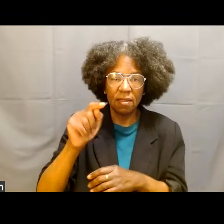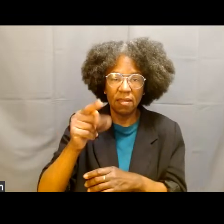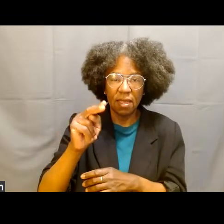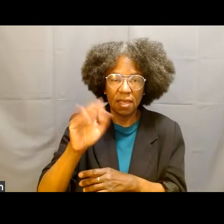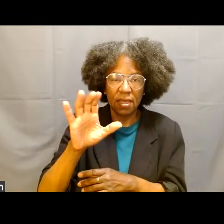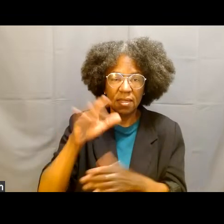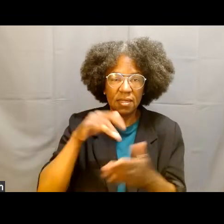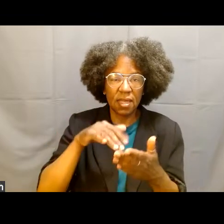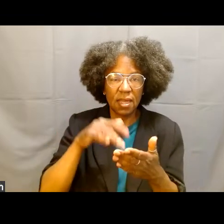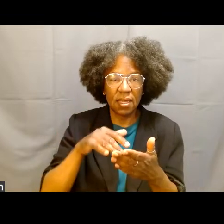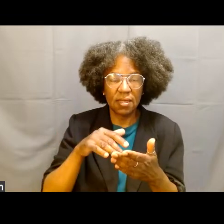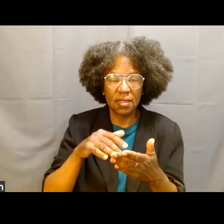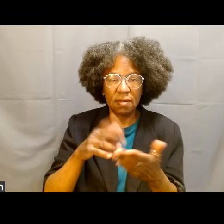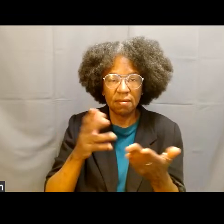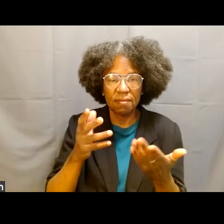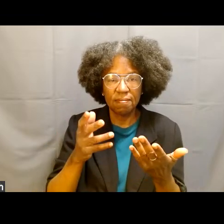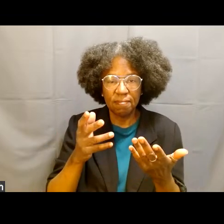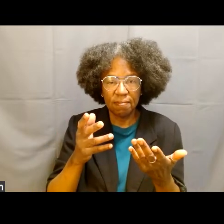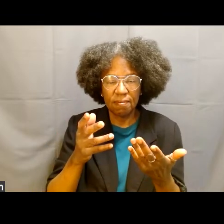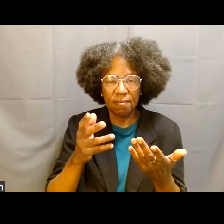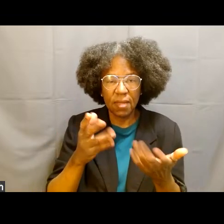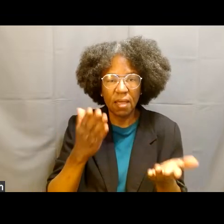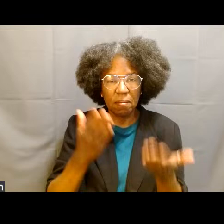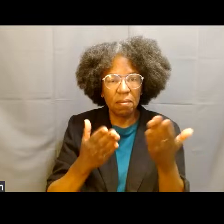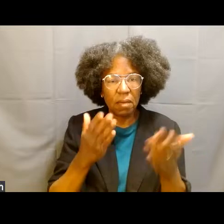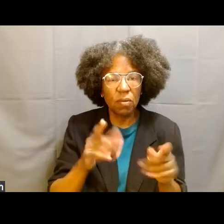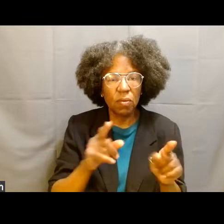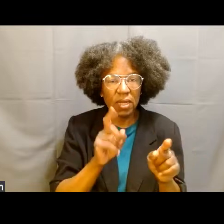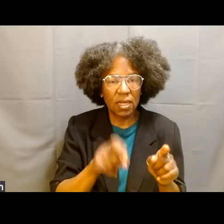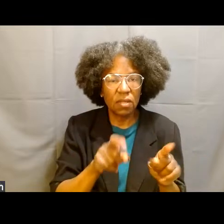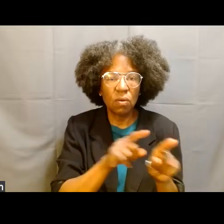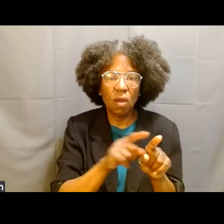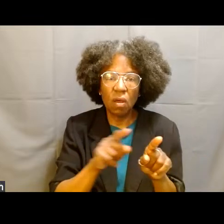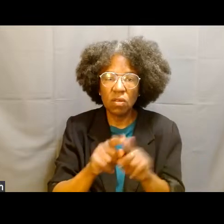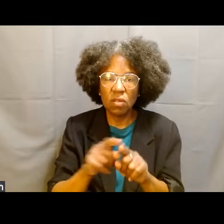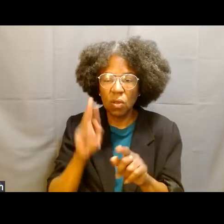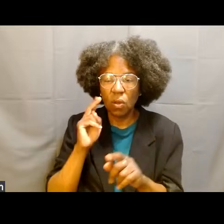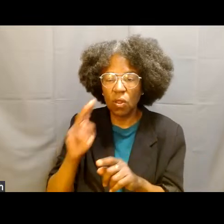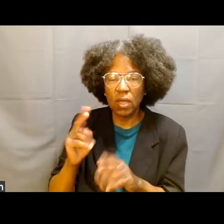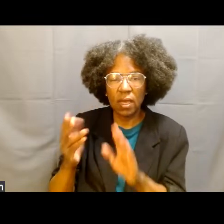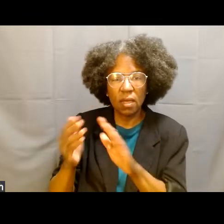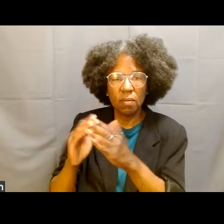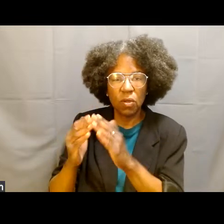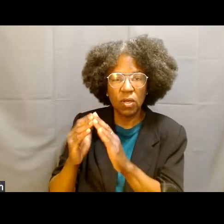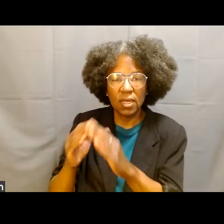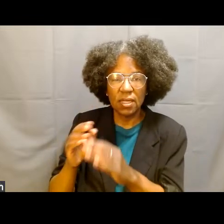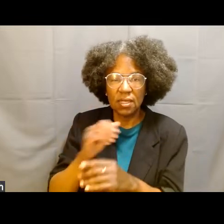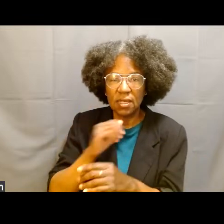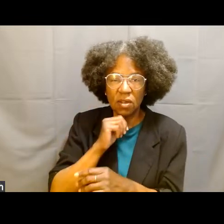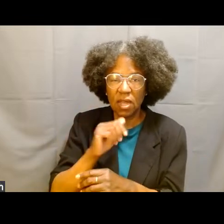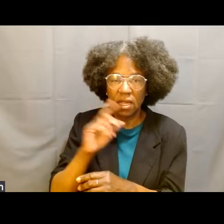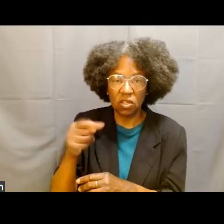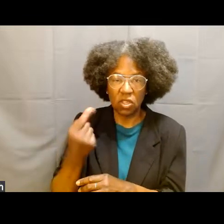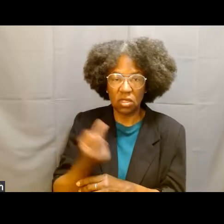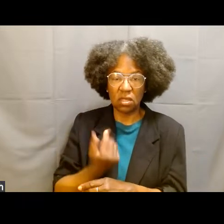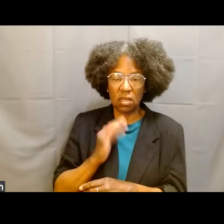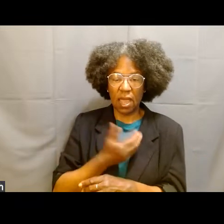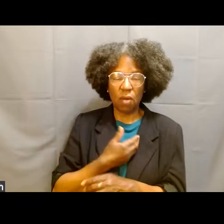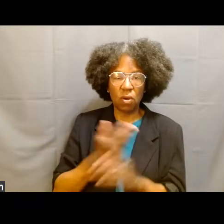maybe we need to also look at communities that are not just our communities and our